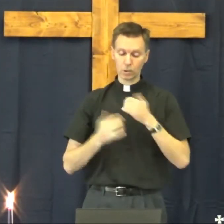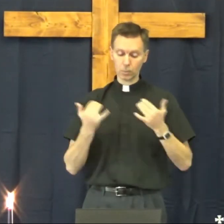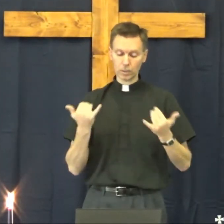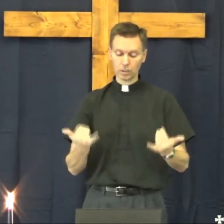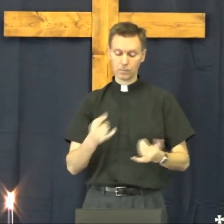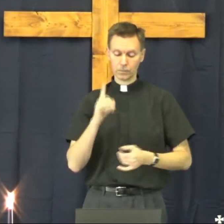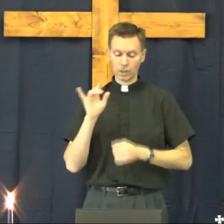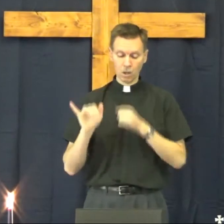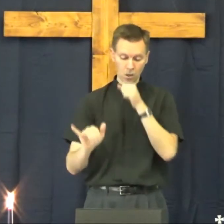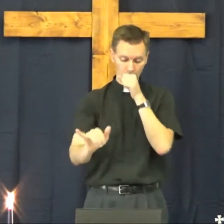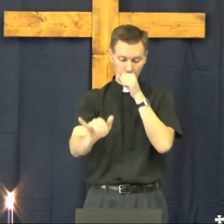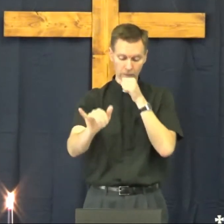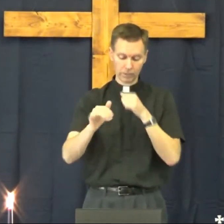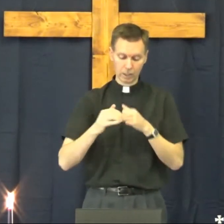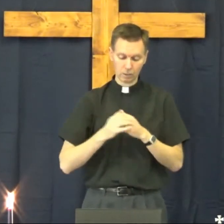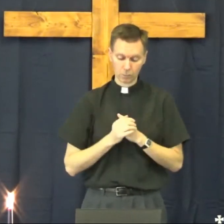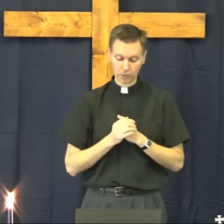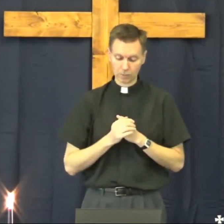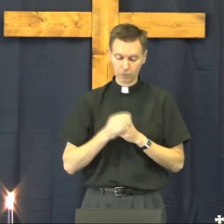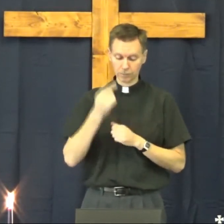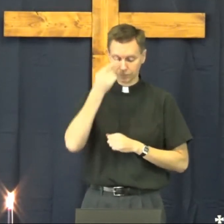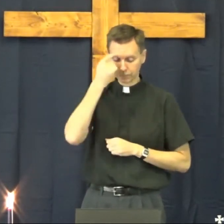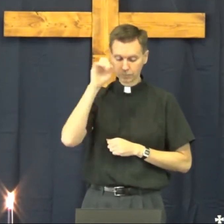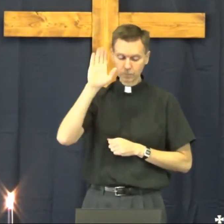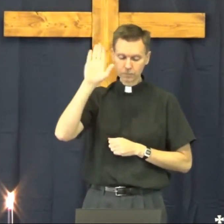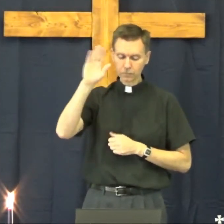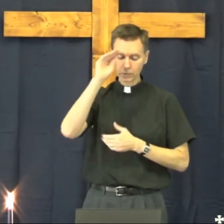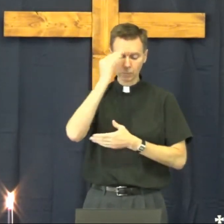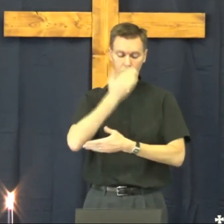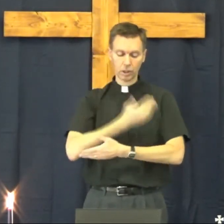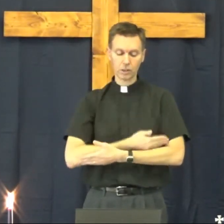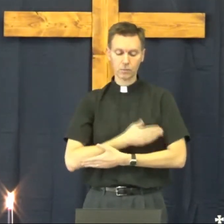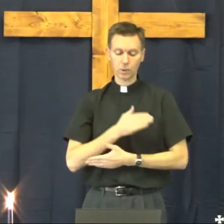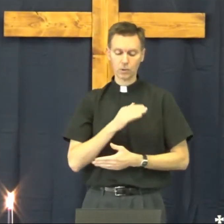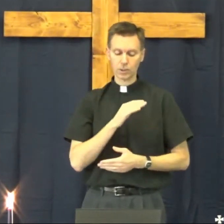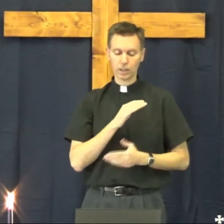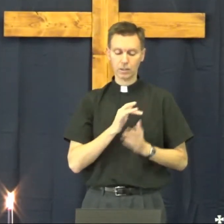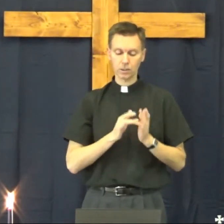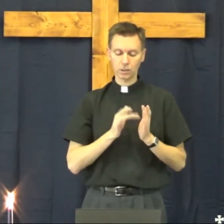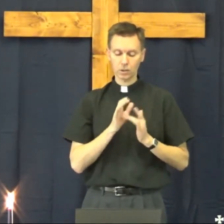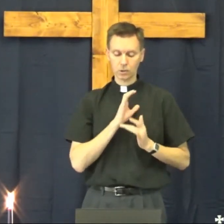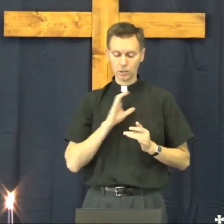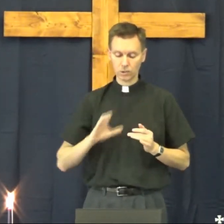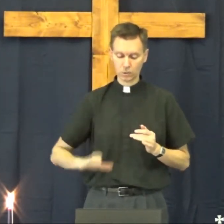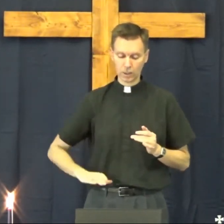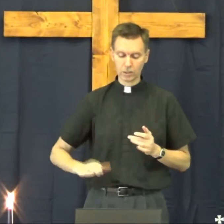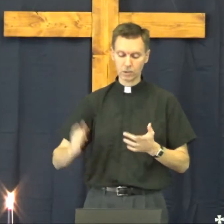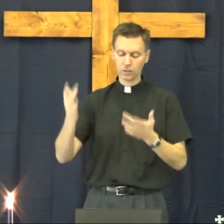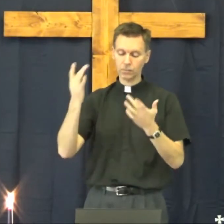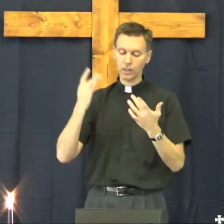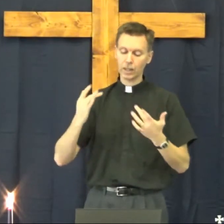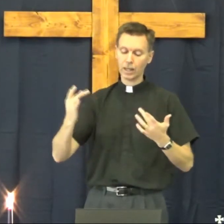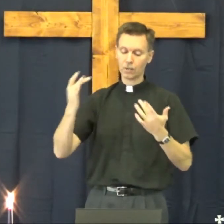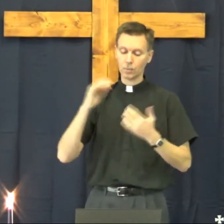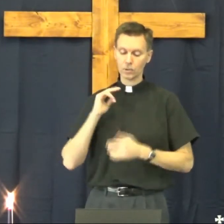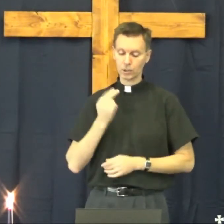punishment, now and forever. Because of your Son, Jesus Christ, have mercy on